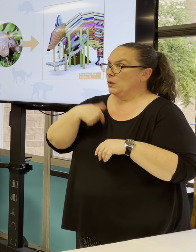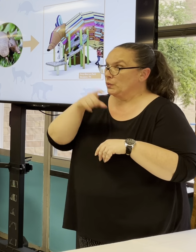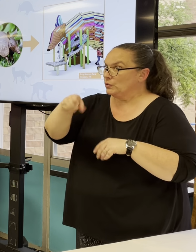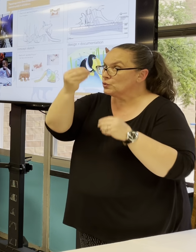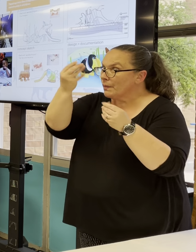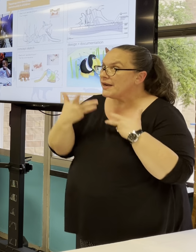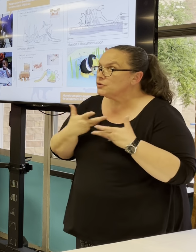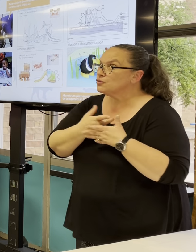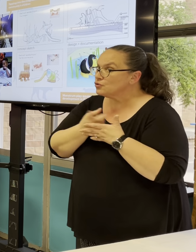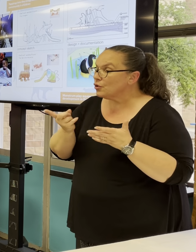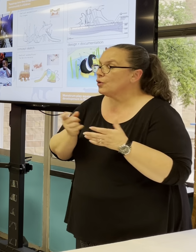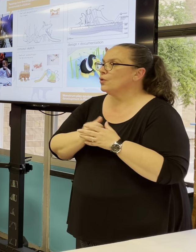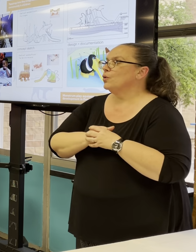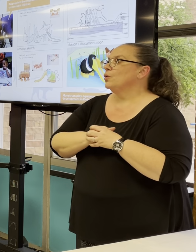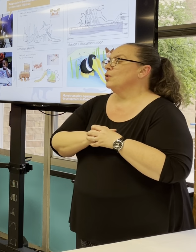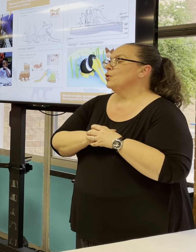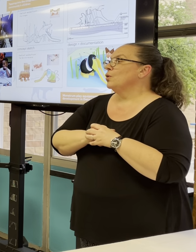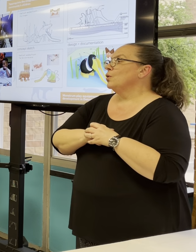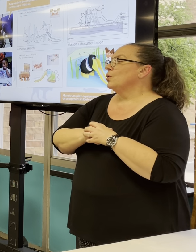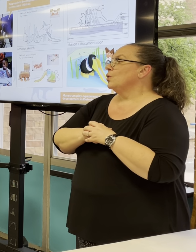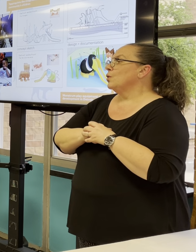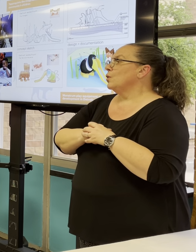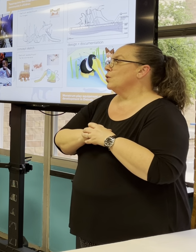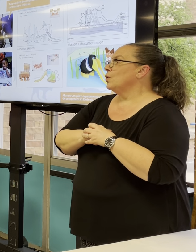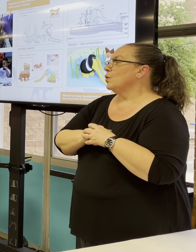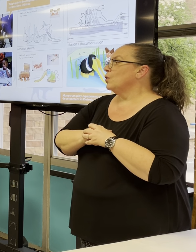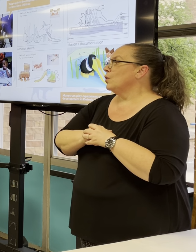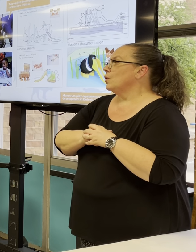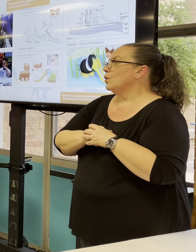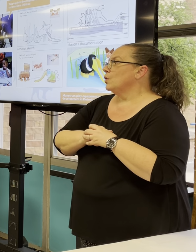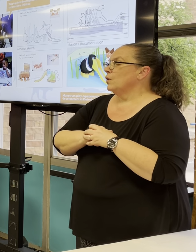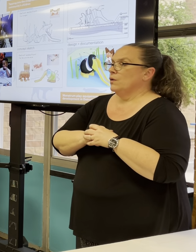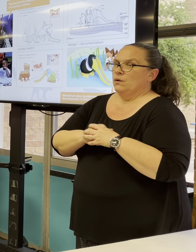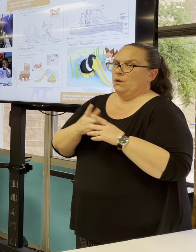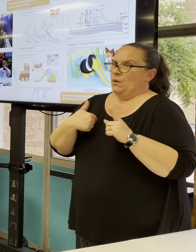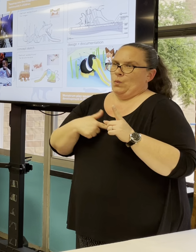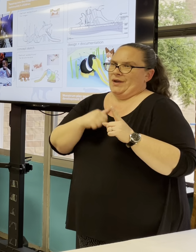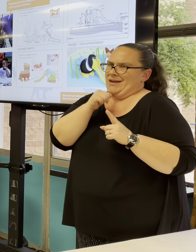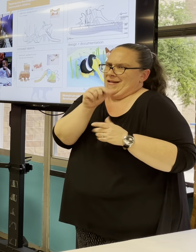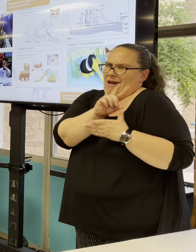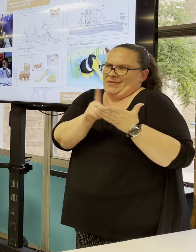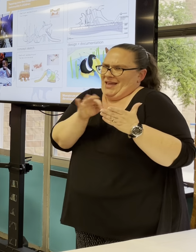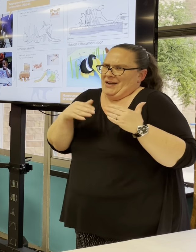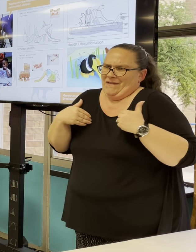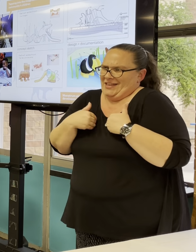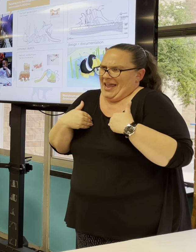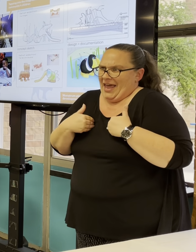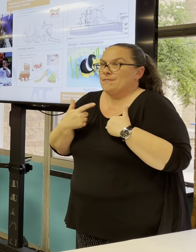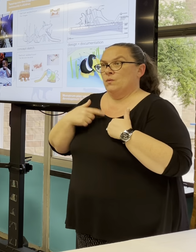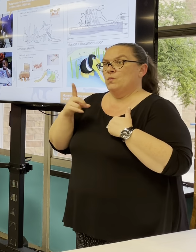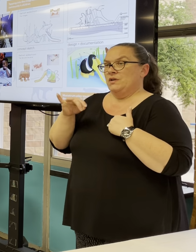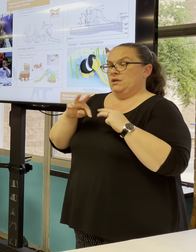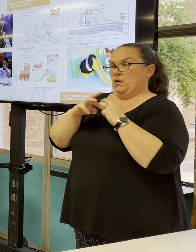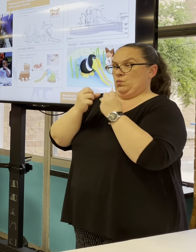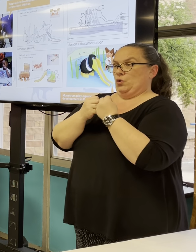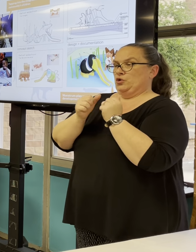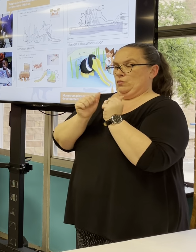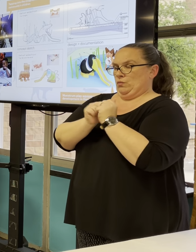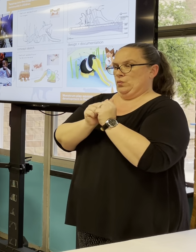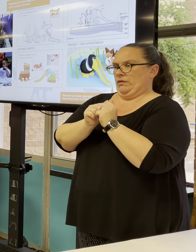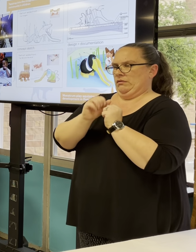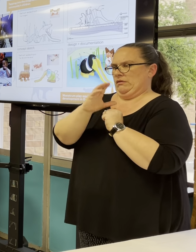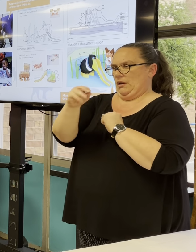from you, where maybe we're not the designers of this animal. And we ran a workshop with this company called Monstrum